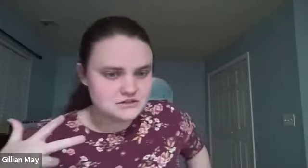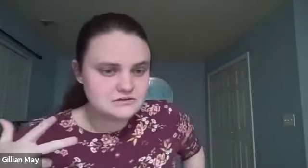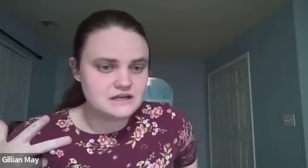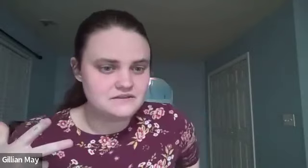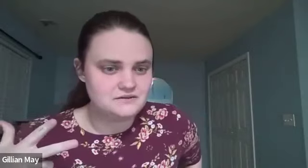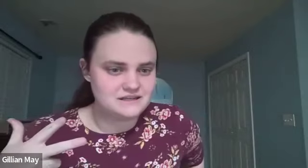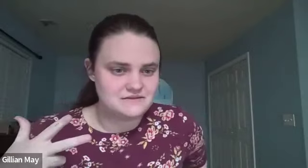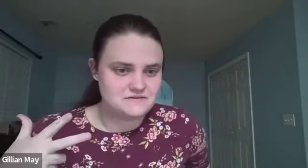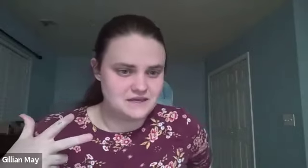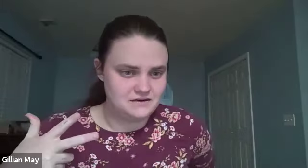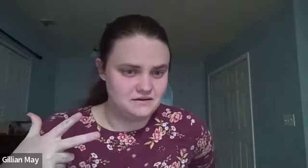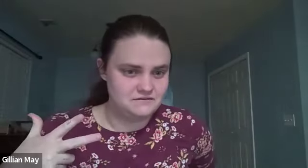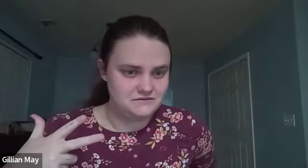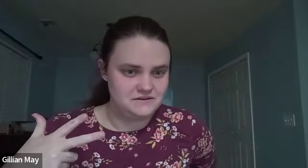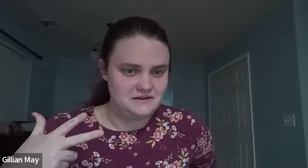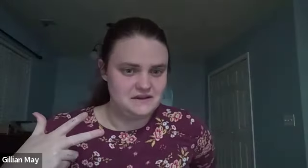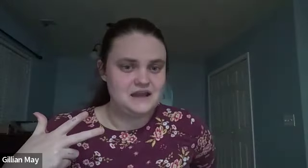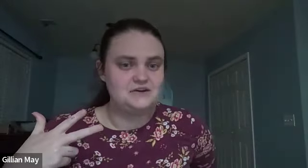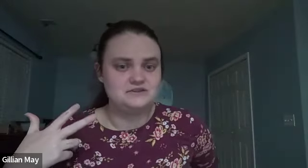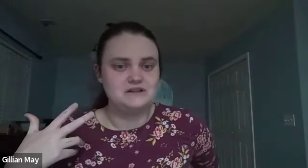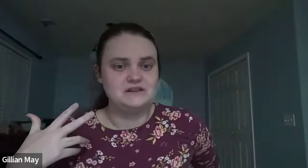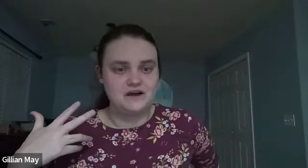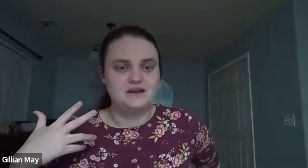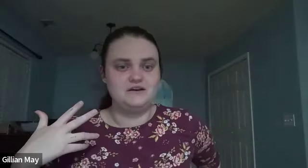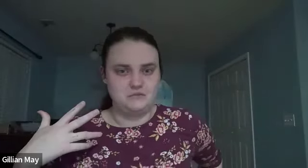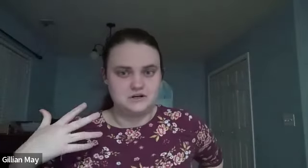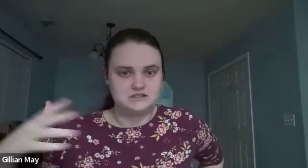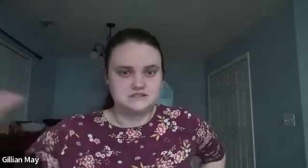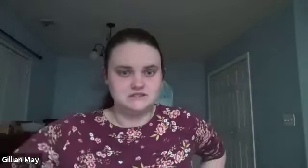general? Anything you guys can think of? I know there's a lot of words.